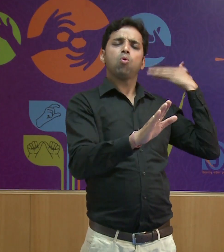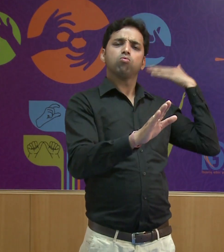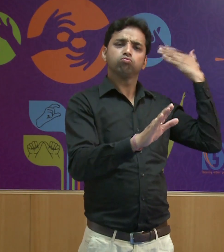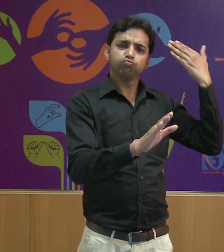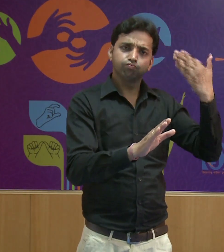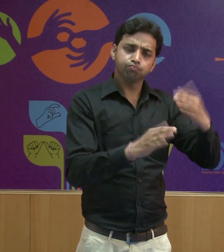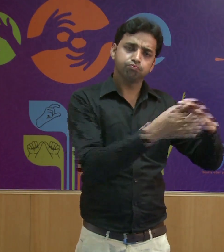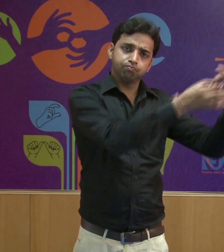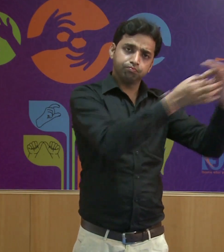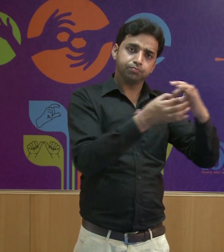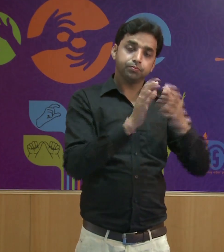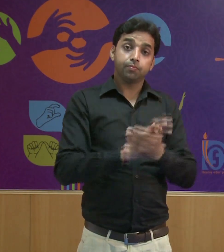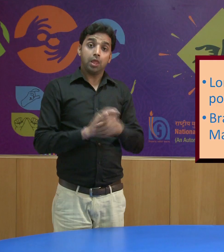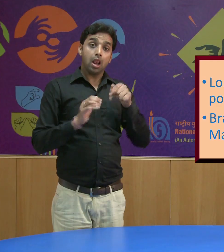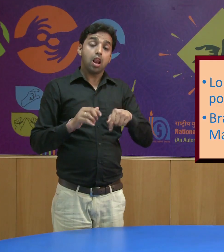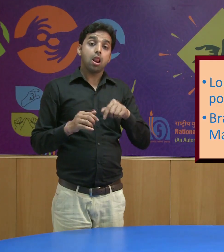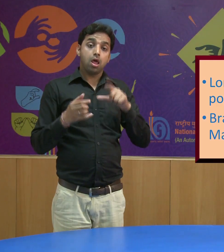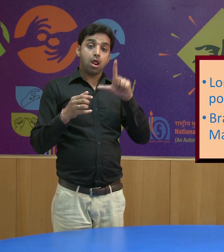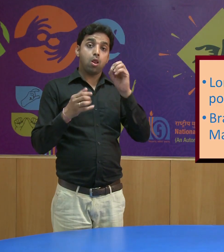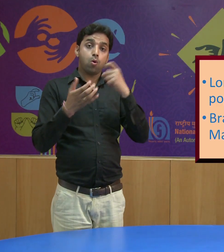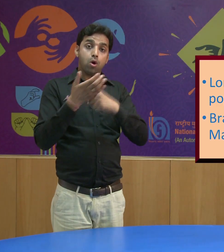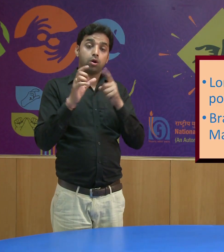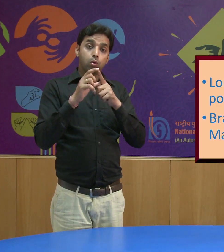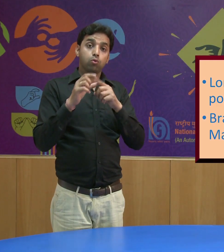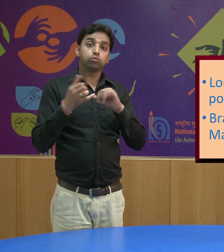Lord Shiva was very popular in Malaysia.